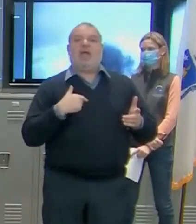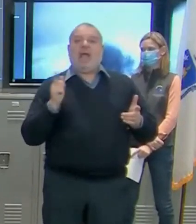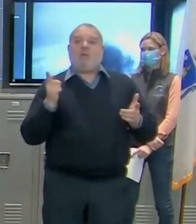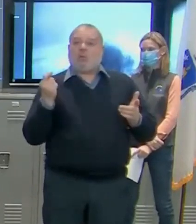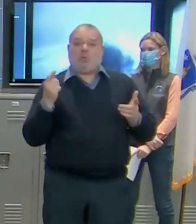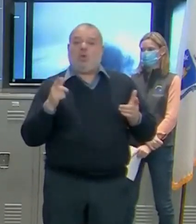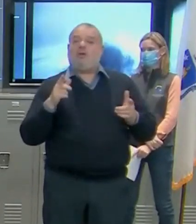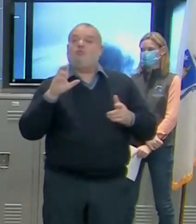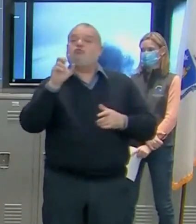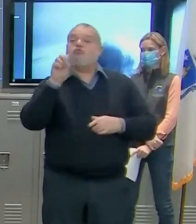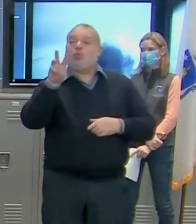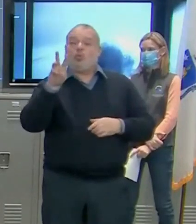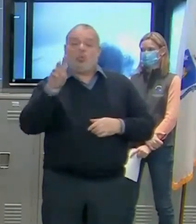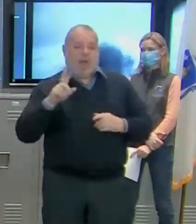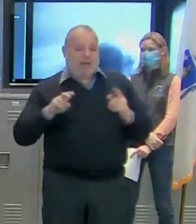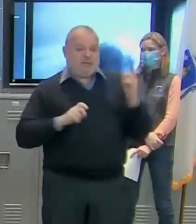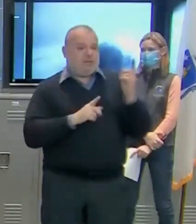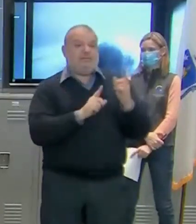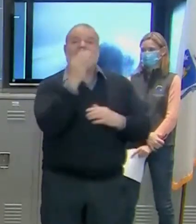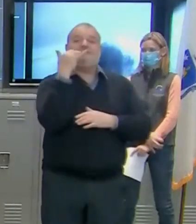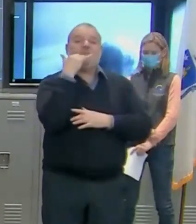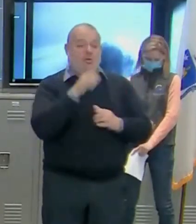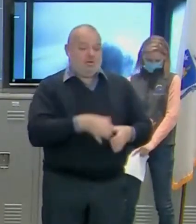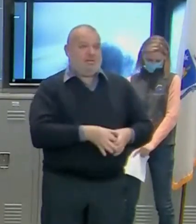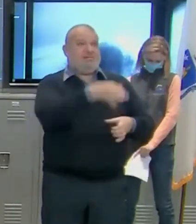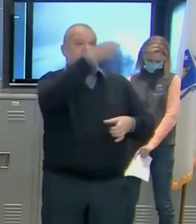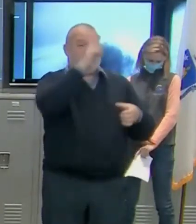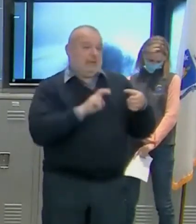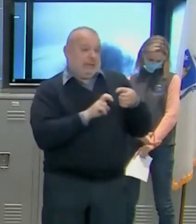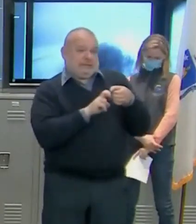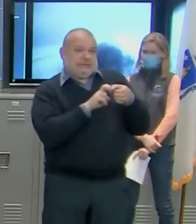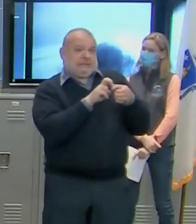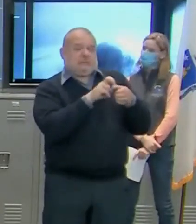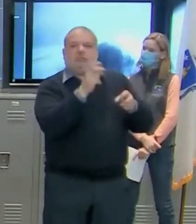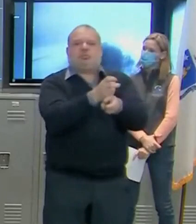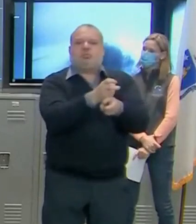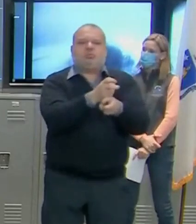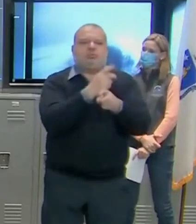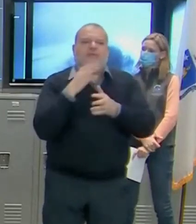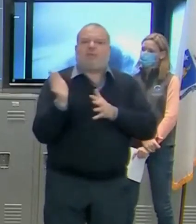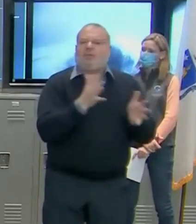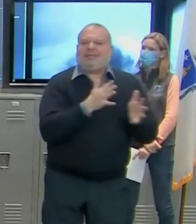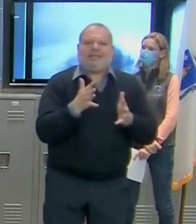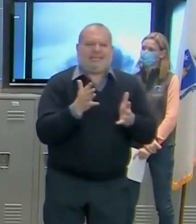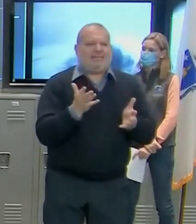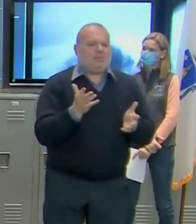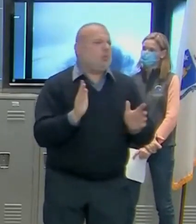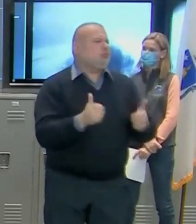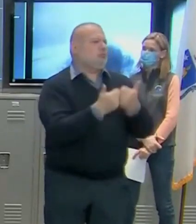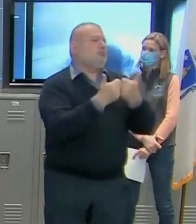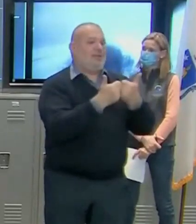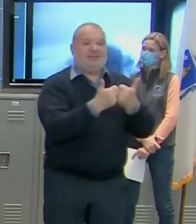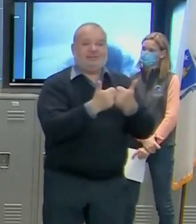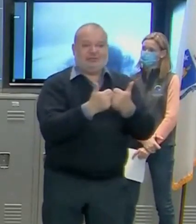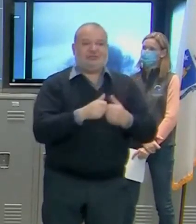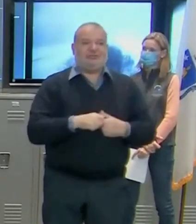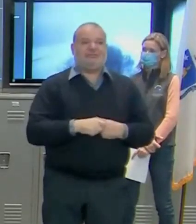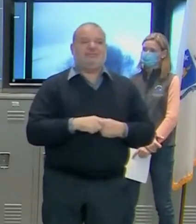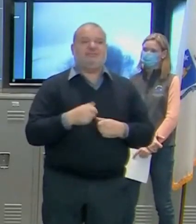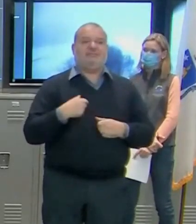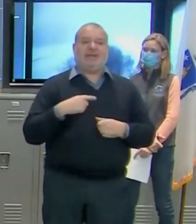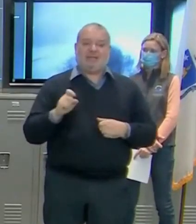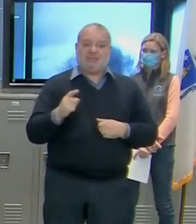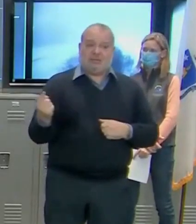safe, the men and women of Eversource and our partners that were brought in, I will tell you they've come as far as from Southern California,